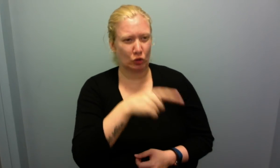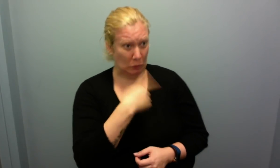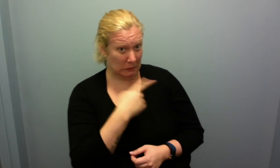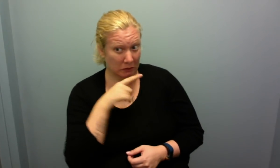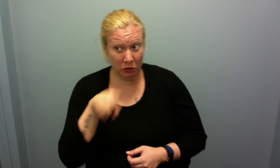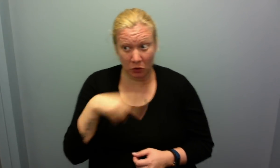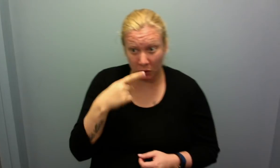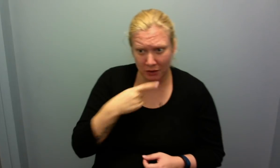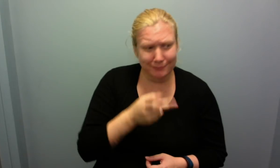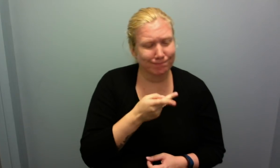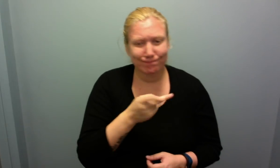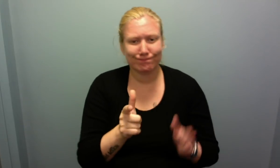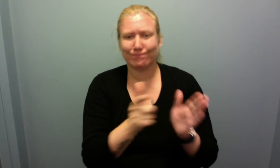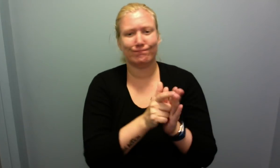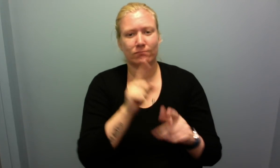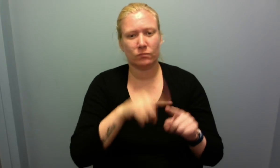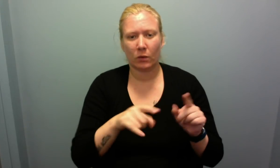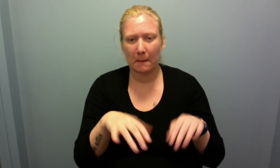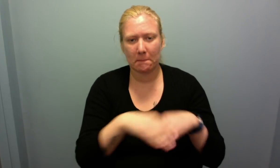that they are not allowed to use their spoken language.